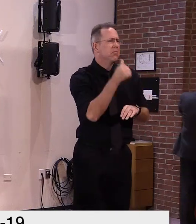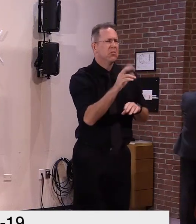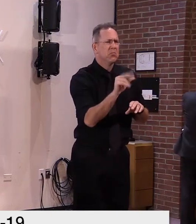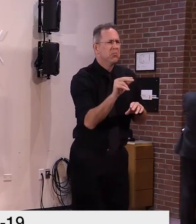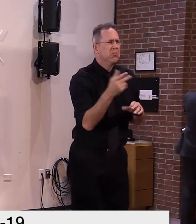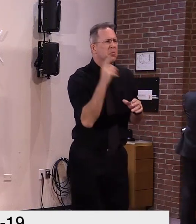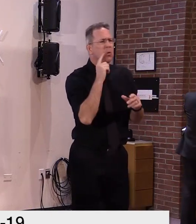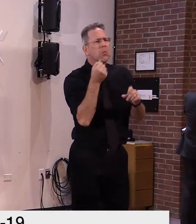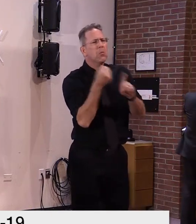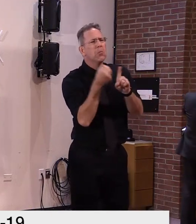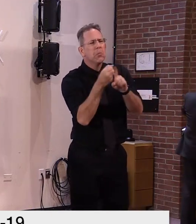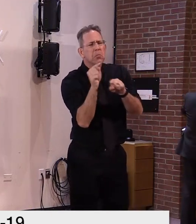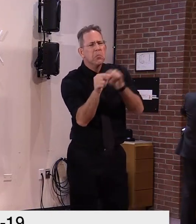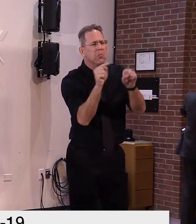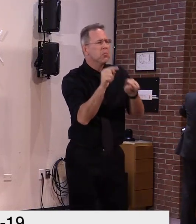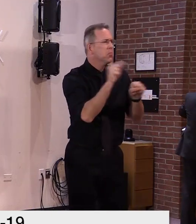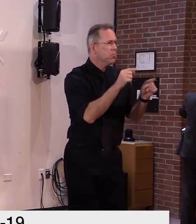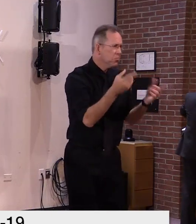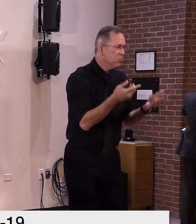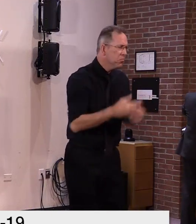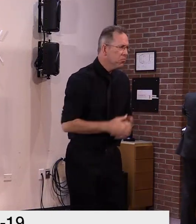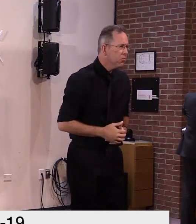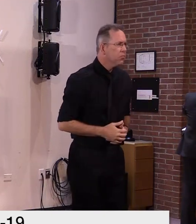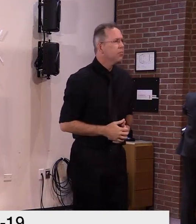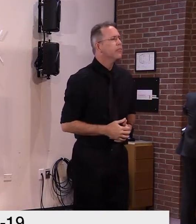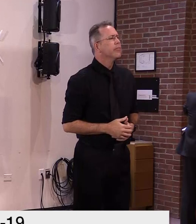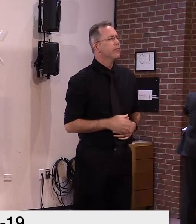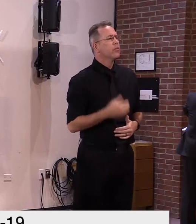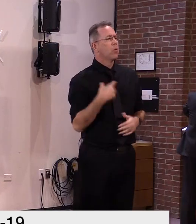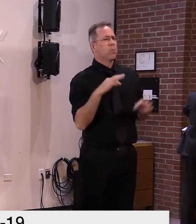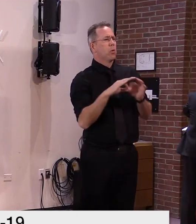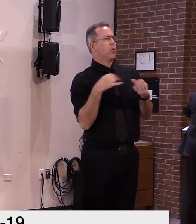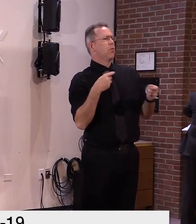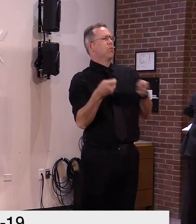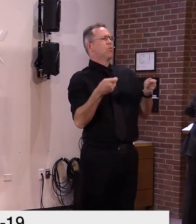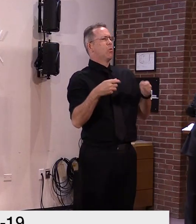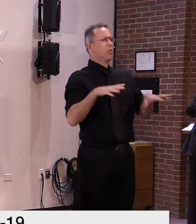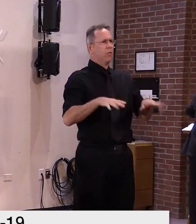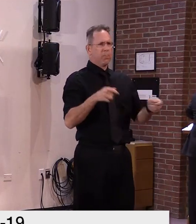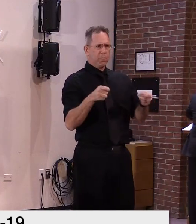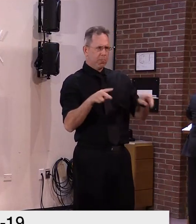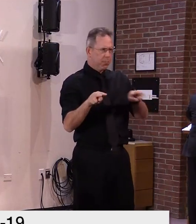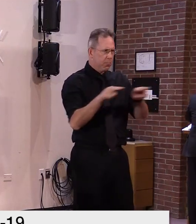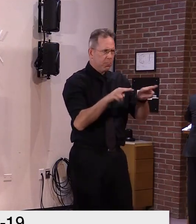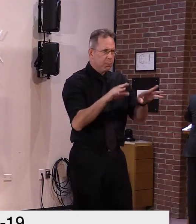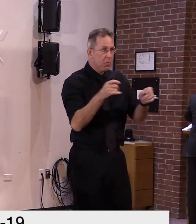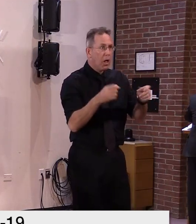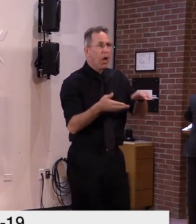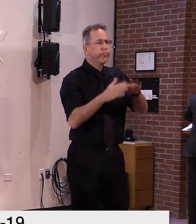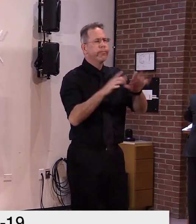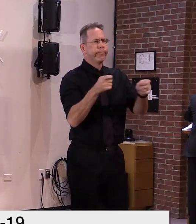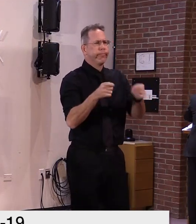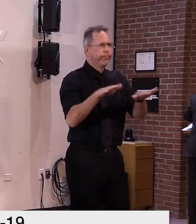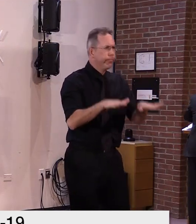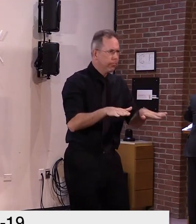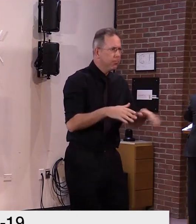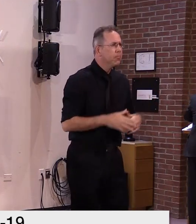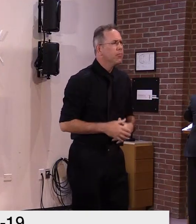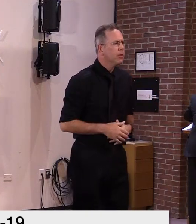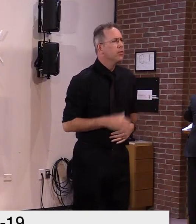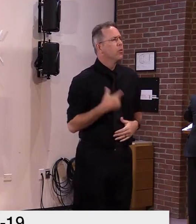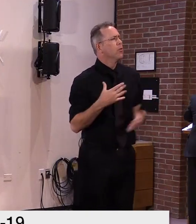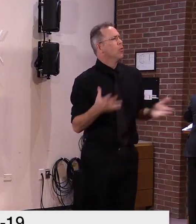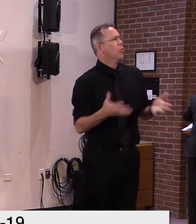our numbers down and continue to lead the nation in this regard. So again, I want to encourage all Vermonters to think